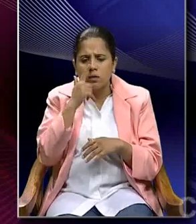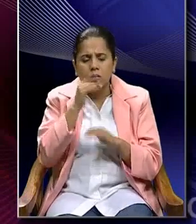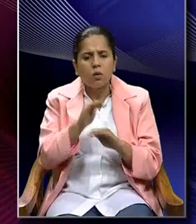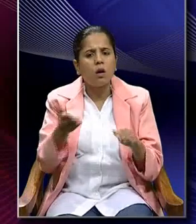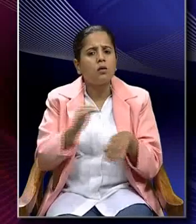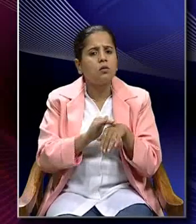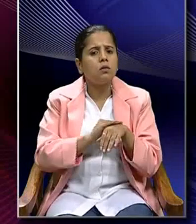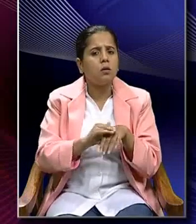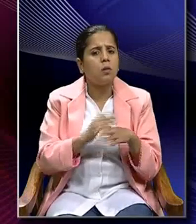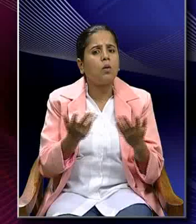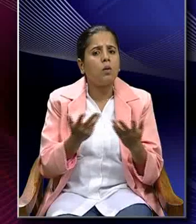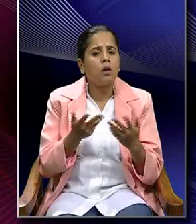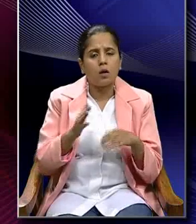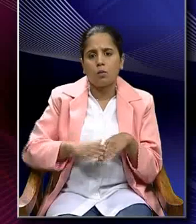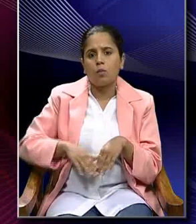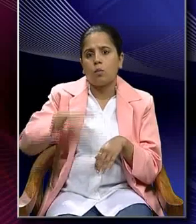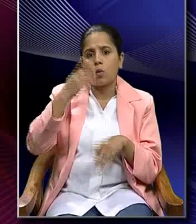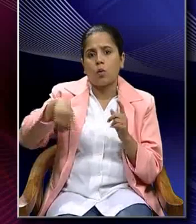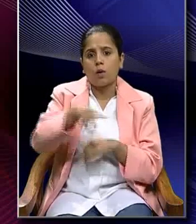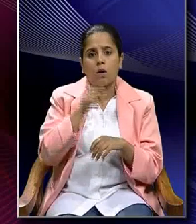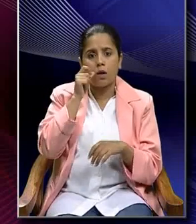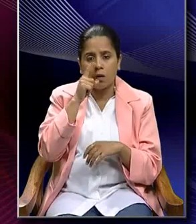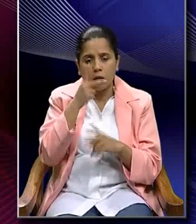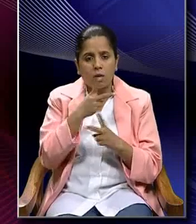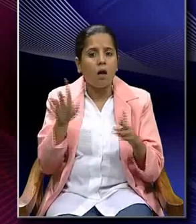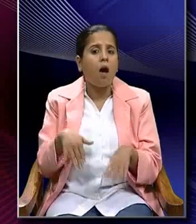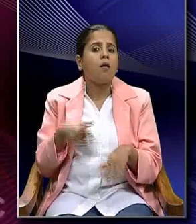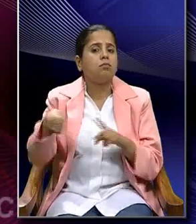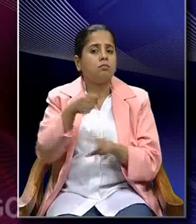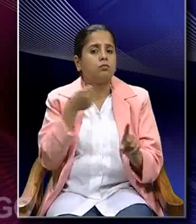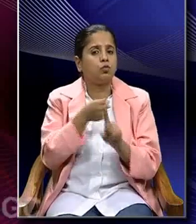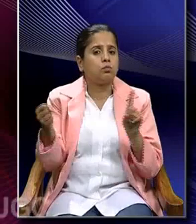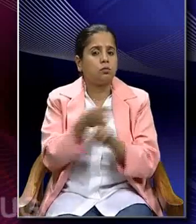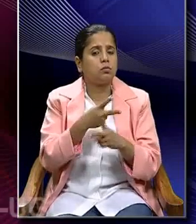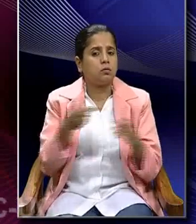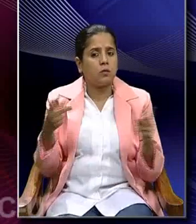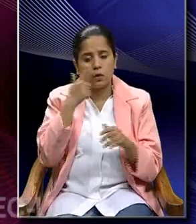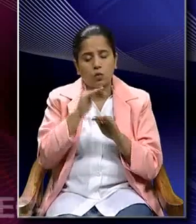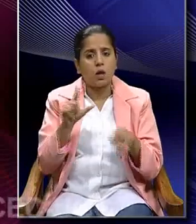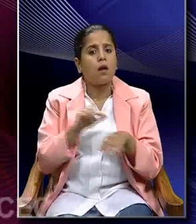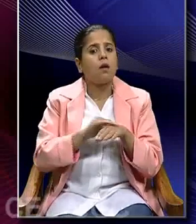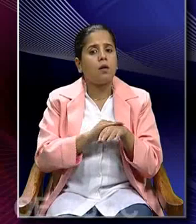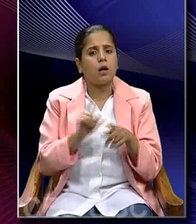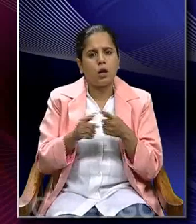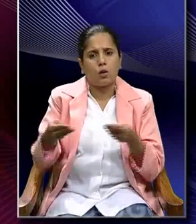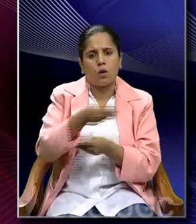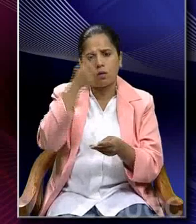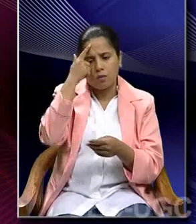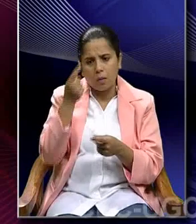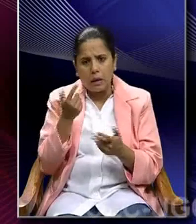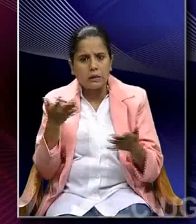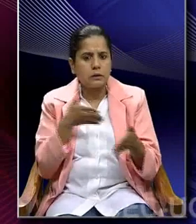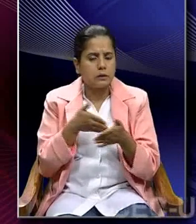Girls face increased risk of gender-based violence and child labor. Economic challenges during the